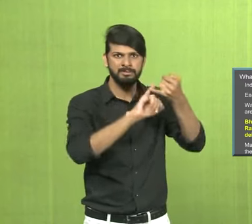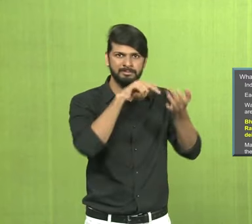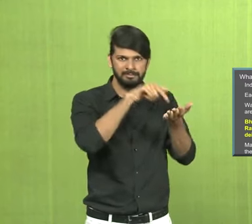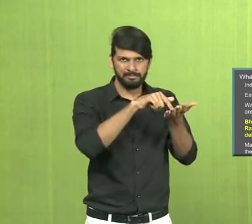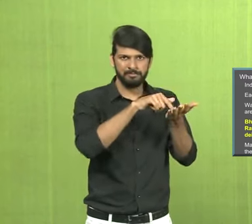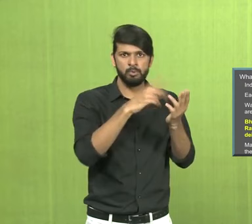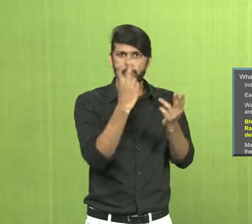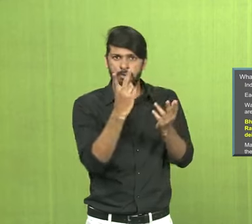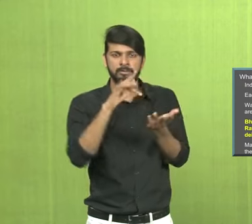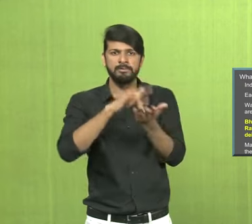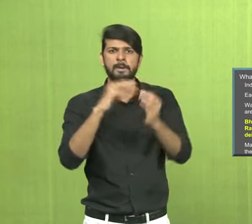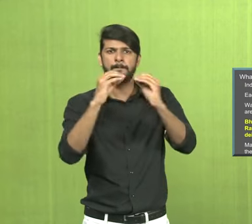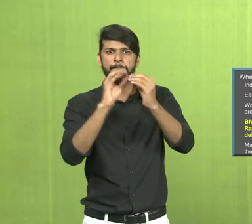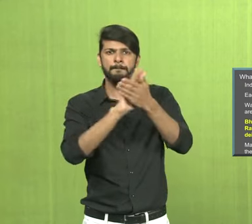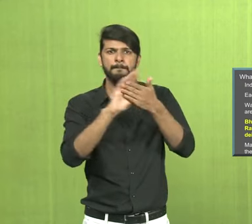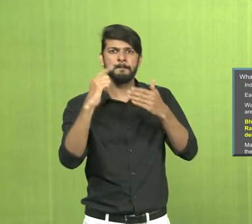The Bhil and Bhilalas,